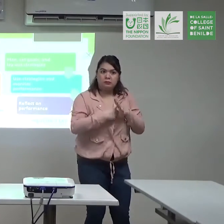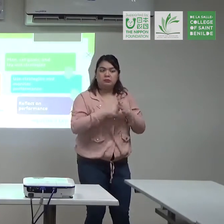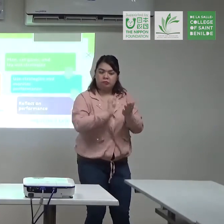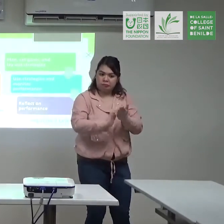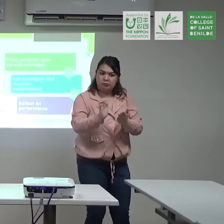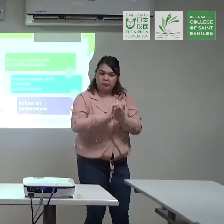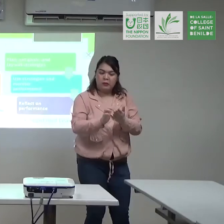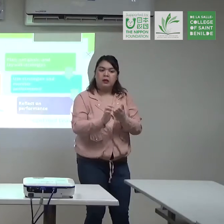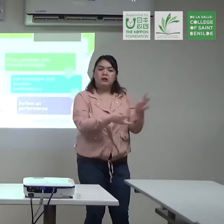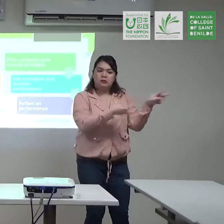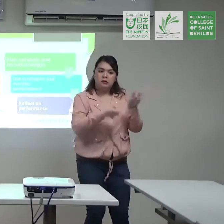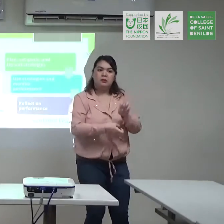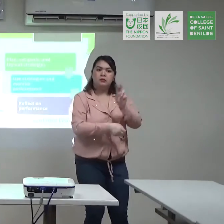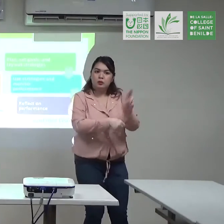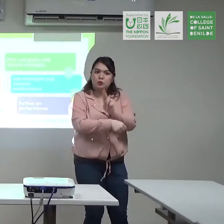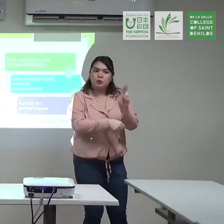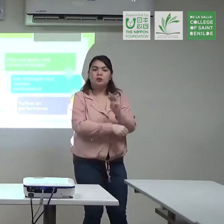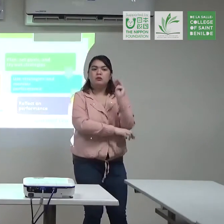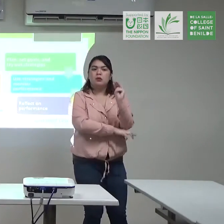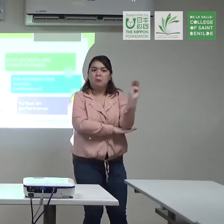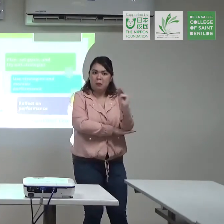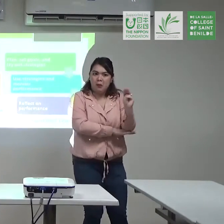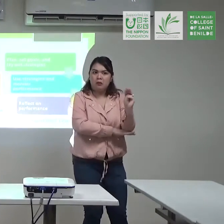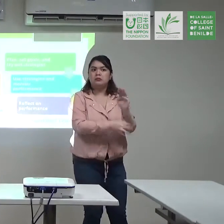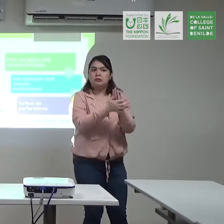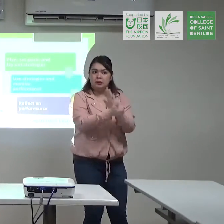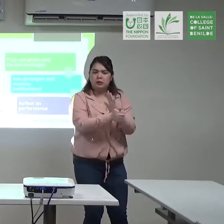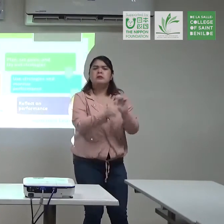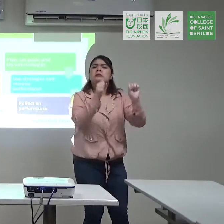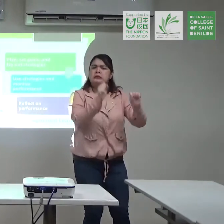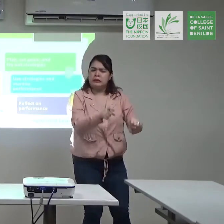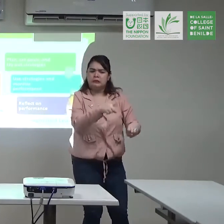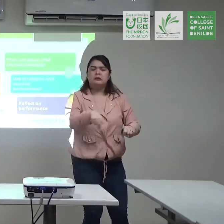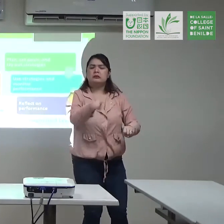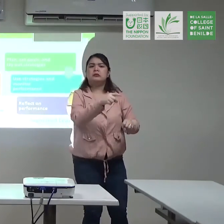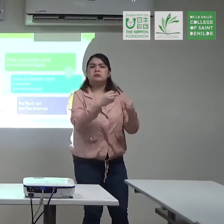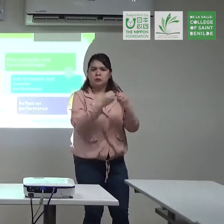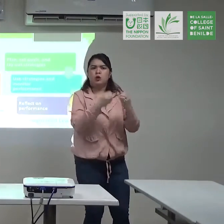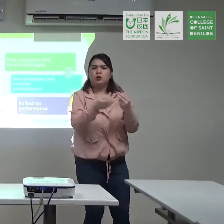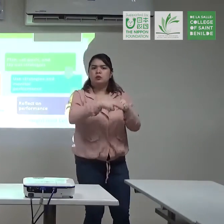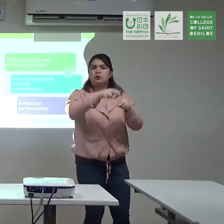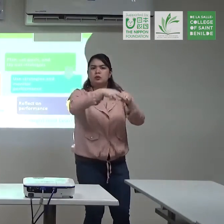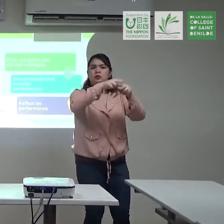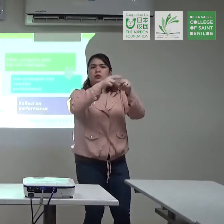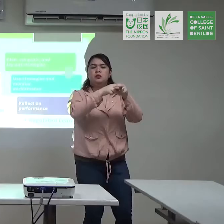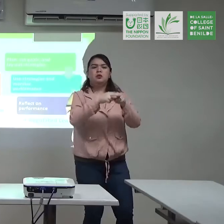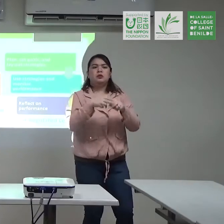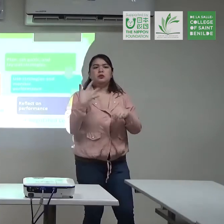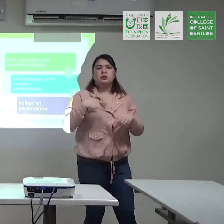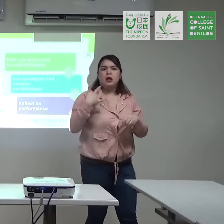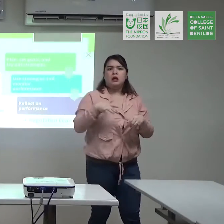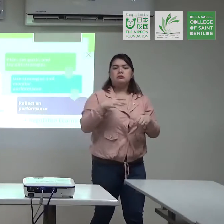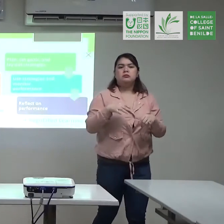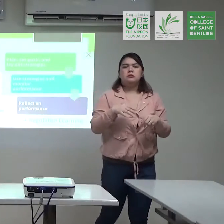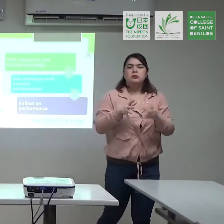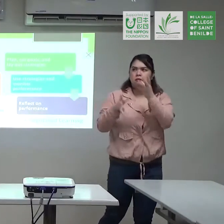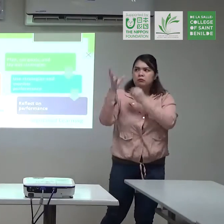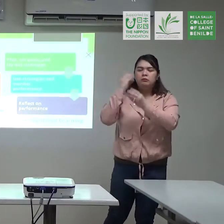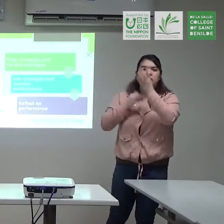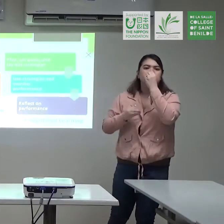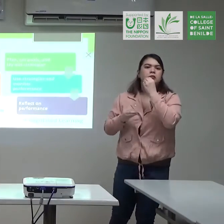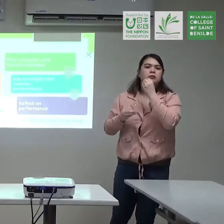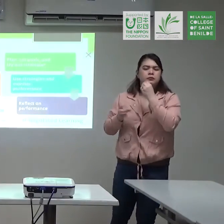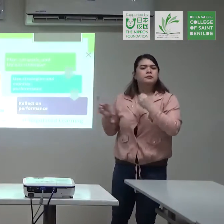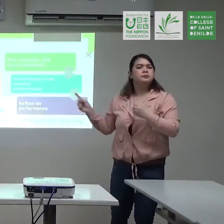using metacognitive skills, that will be a very good learning strategy. So this